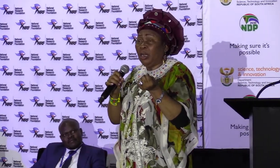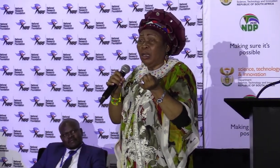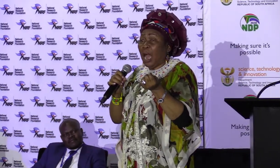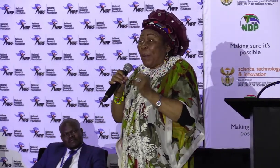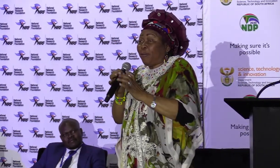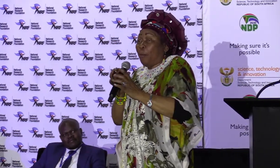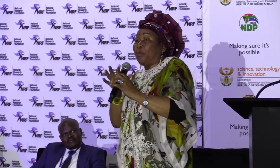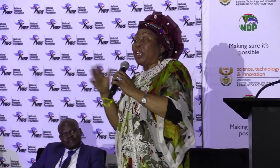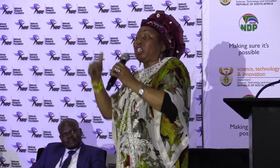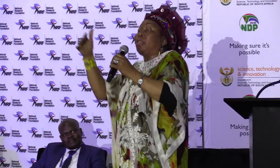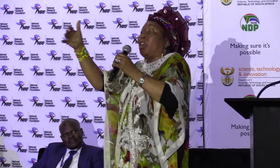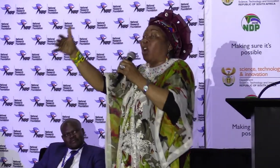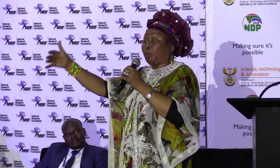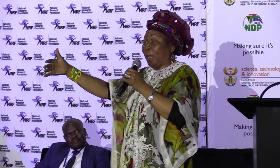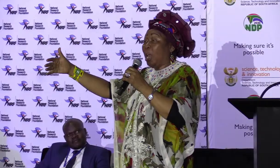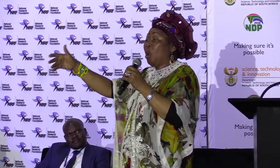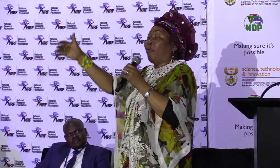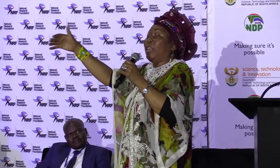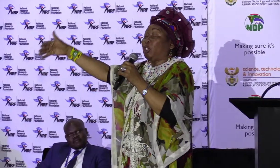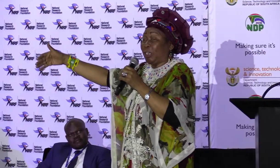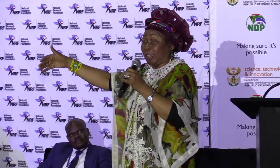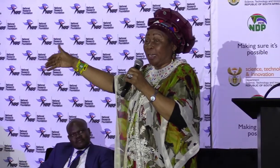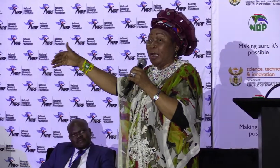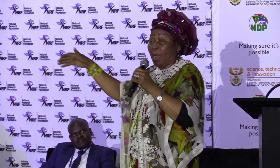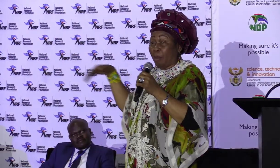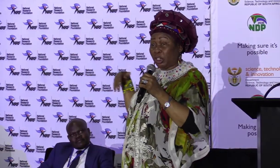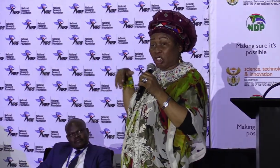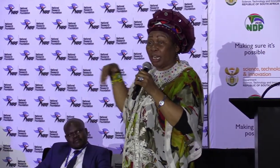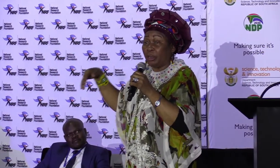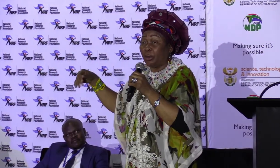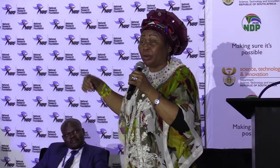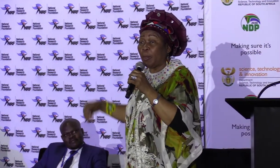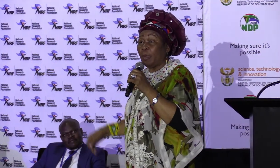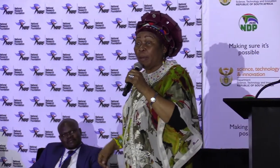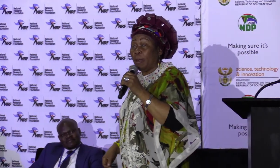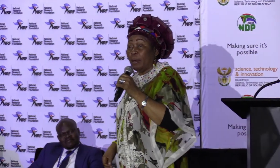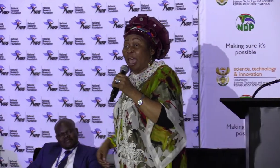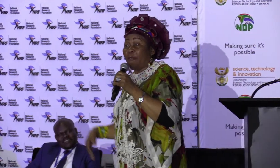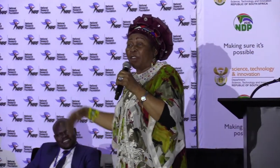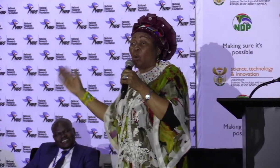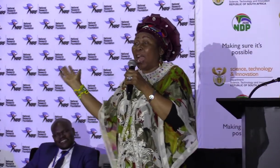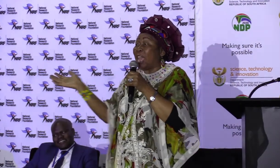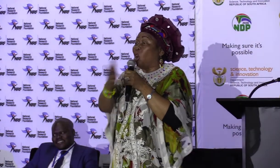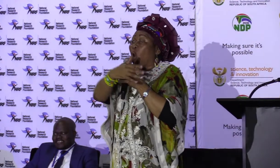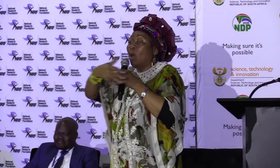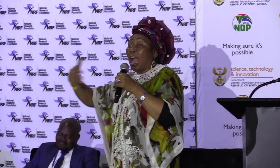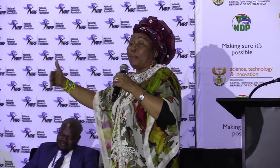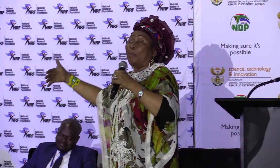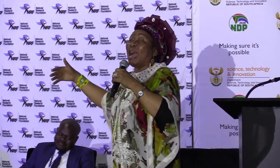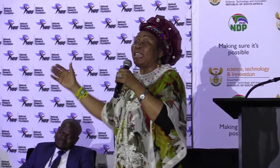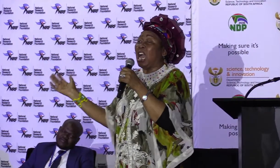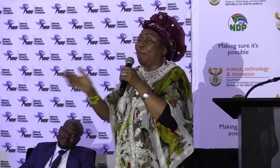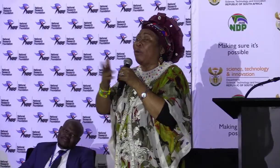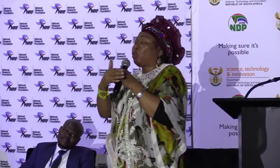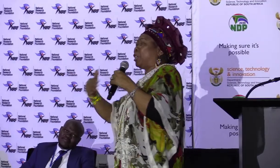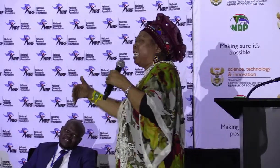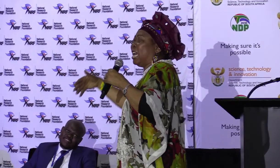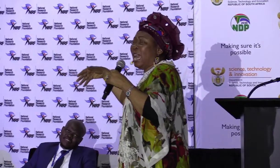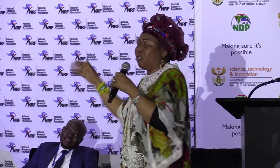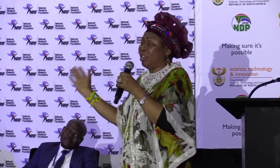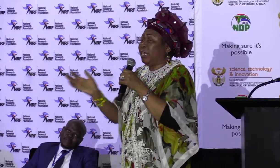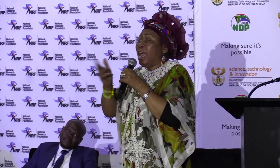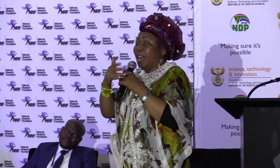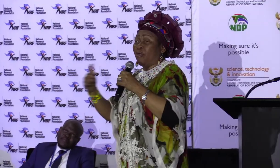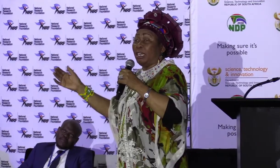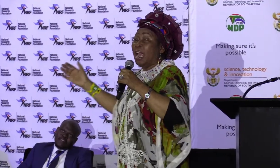love. Apart from preaching the gospel of literacy, I'm a missionary, you know. Everywhere I go, I bug young people to